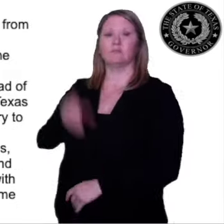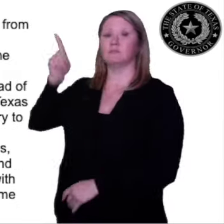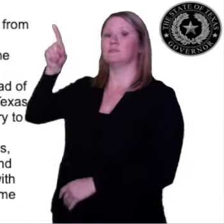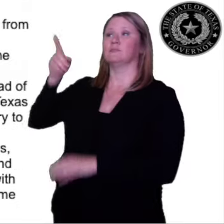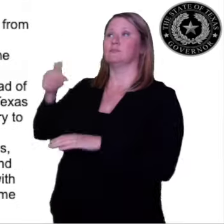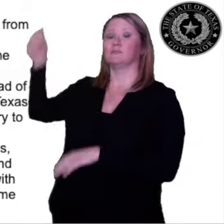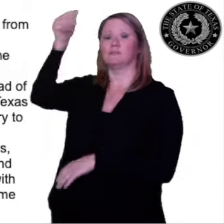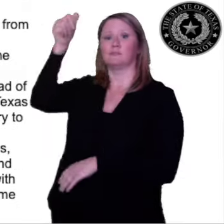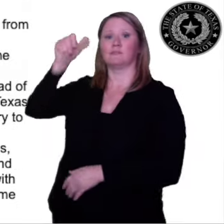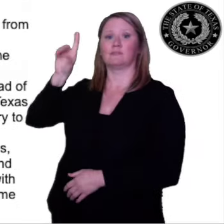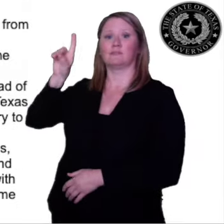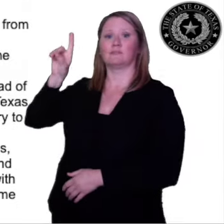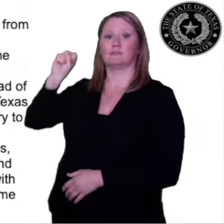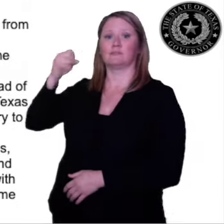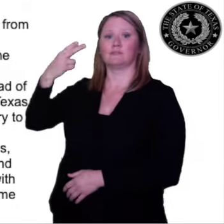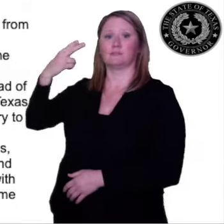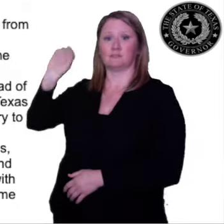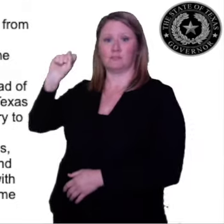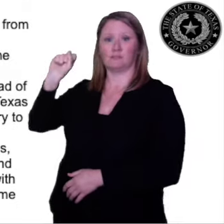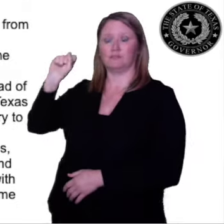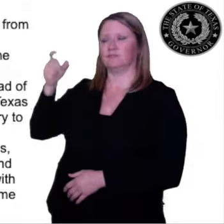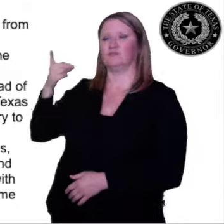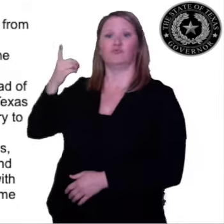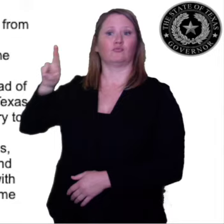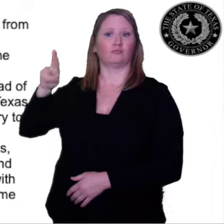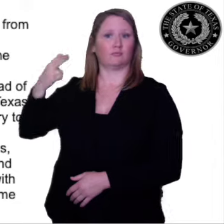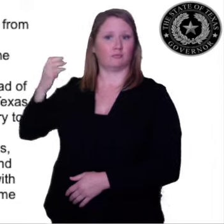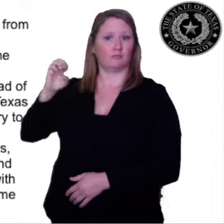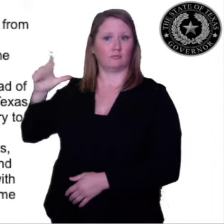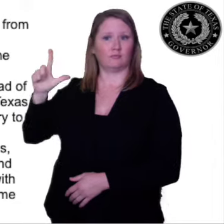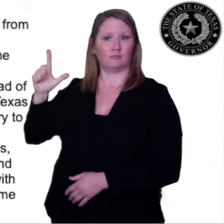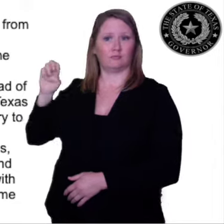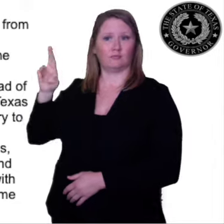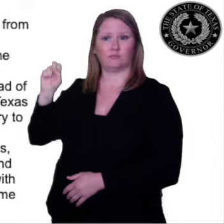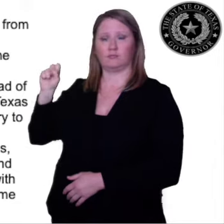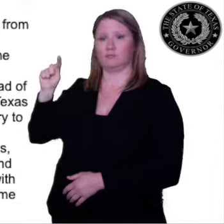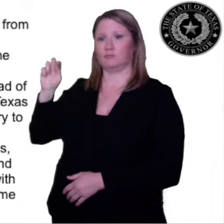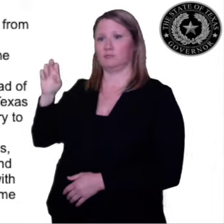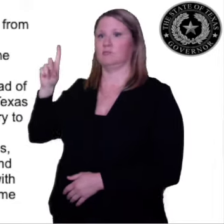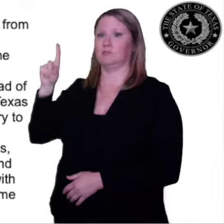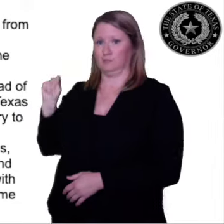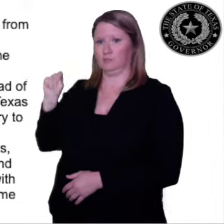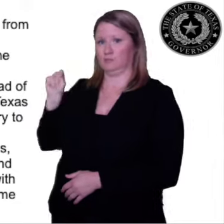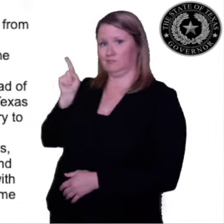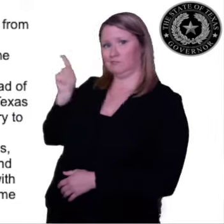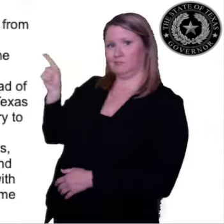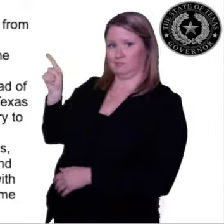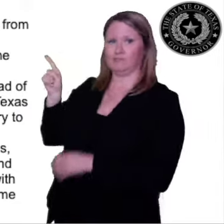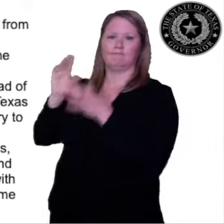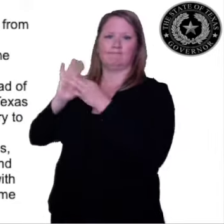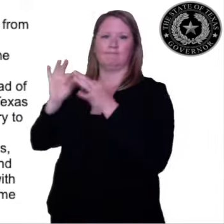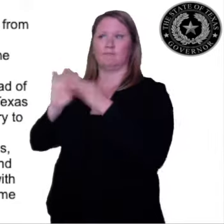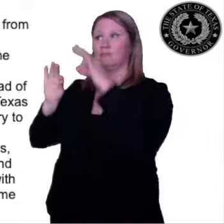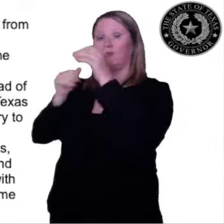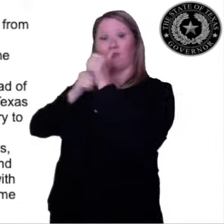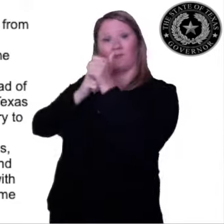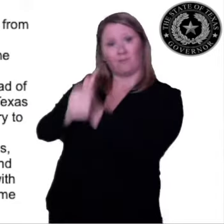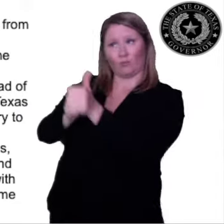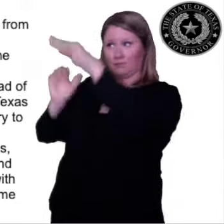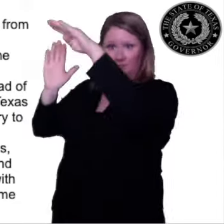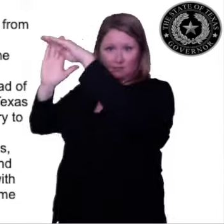In accordance with guidance from DSHS Commissioner Dr. Hellerstedt, and to achieve the